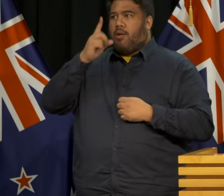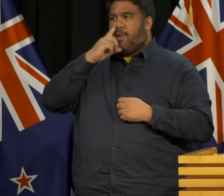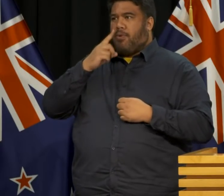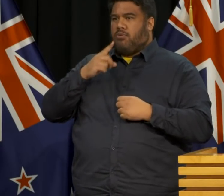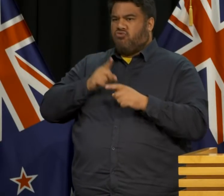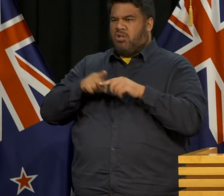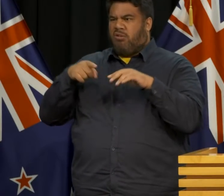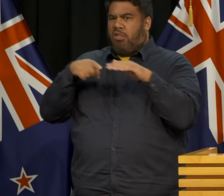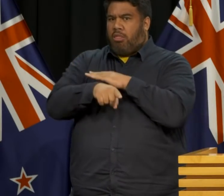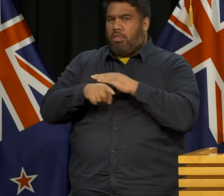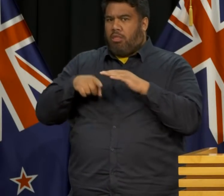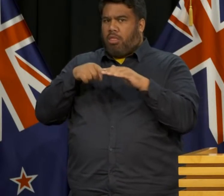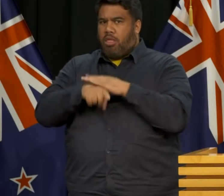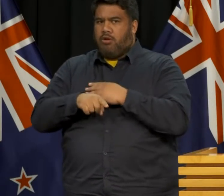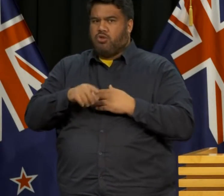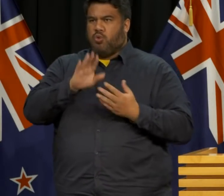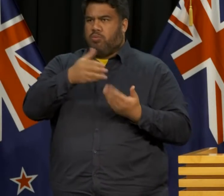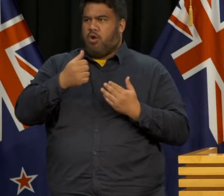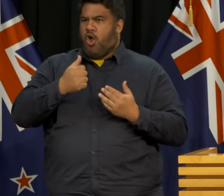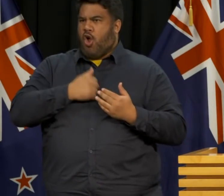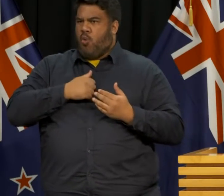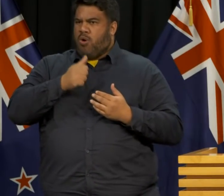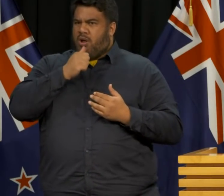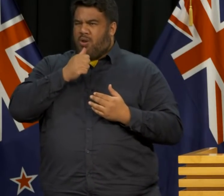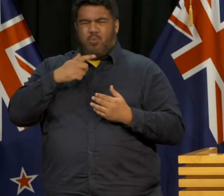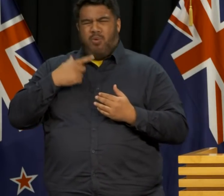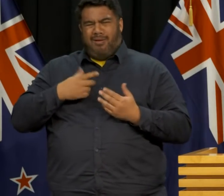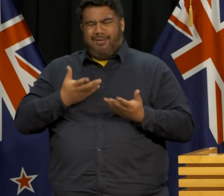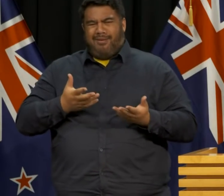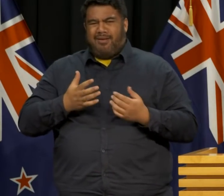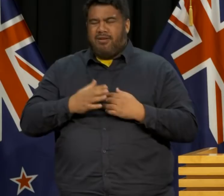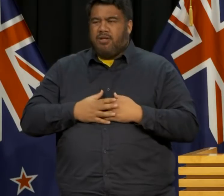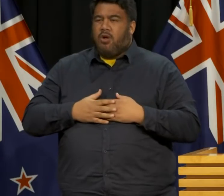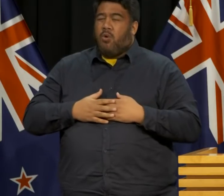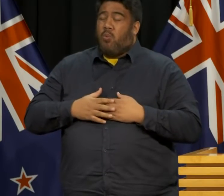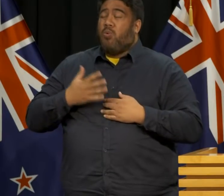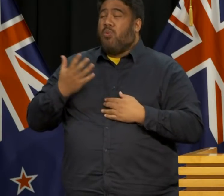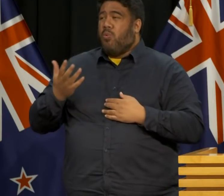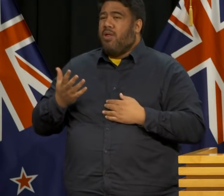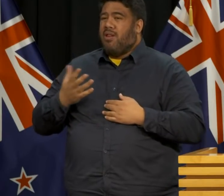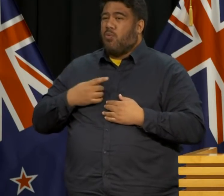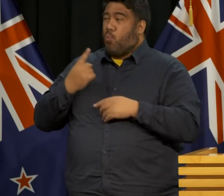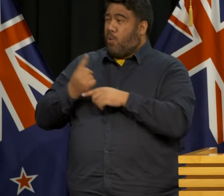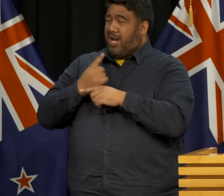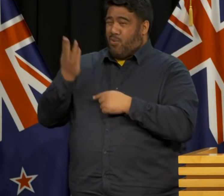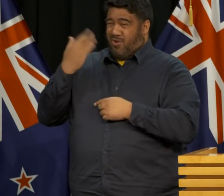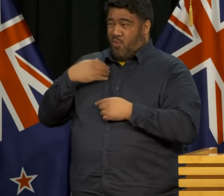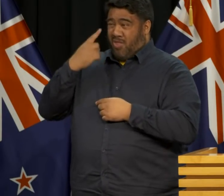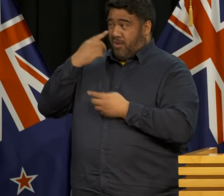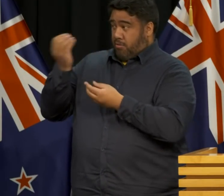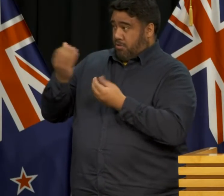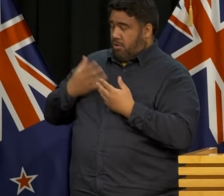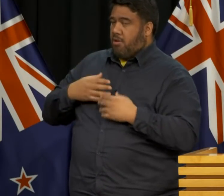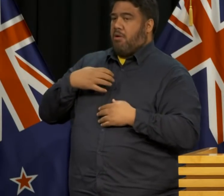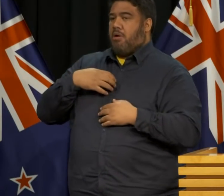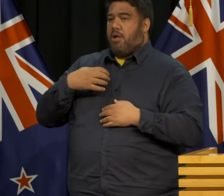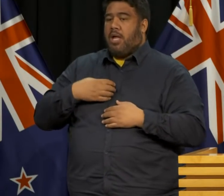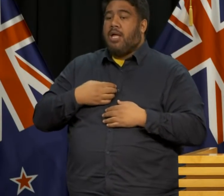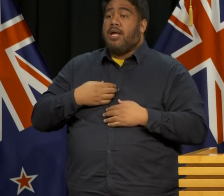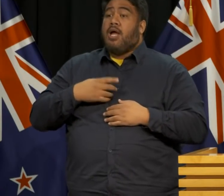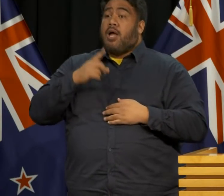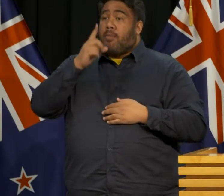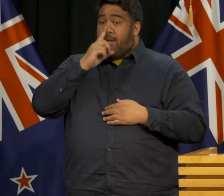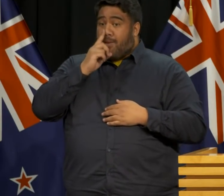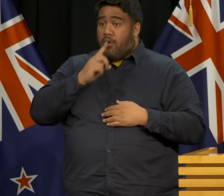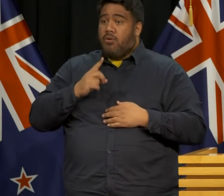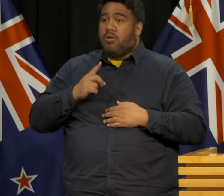these hotels to go and get them themselves? The advice that I have had as of earlier, literally an hour or so ago, is that people are not allowed